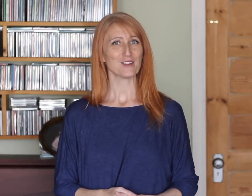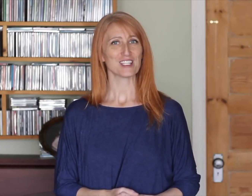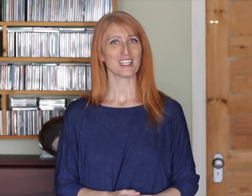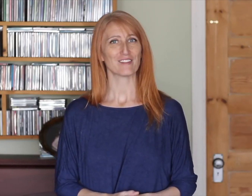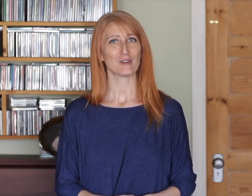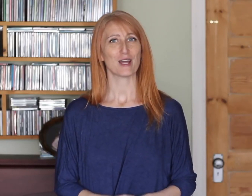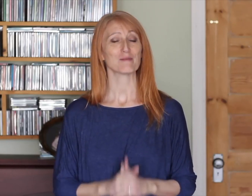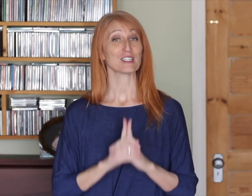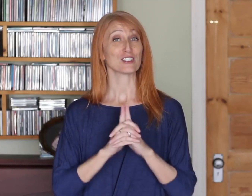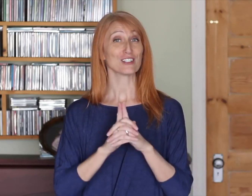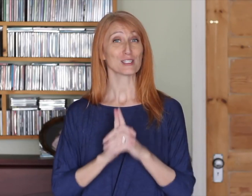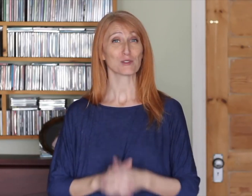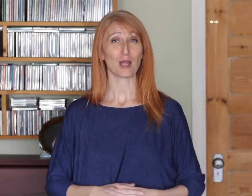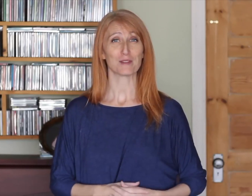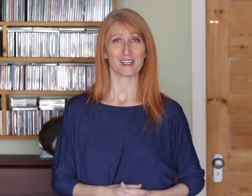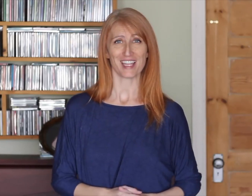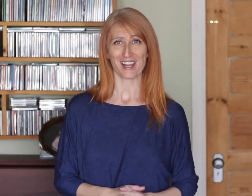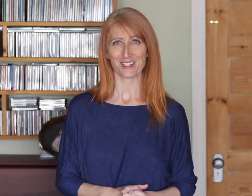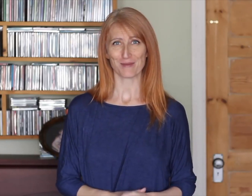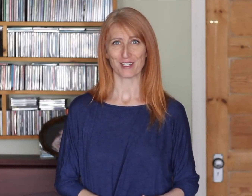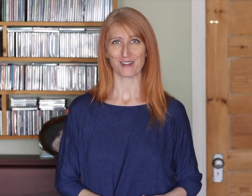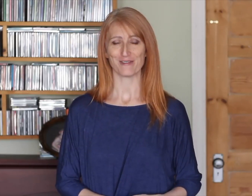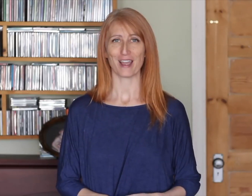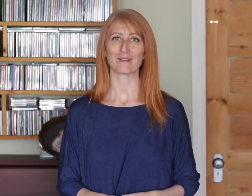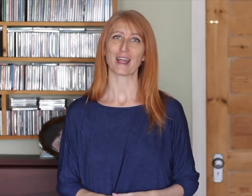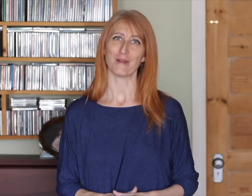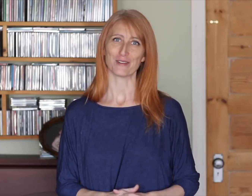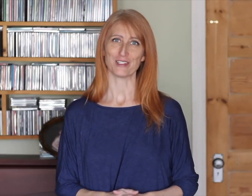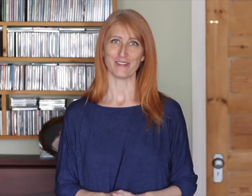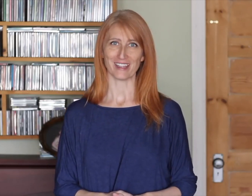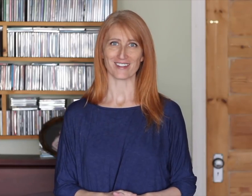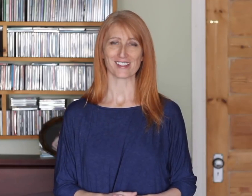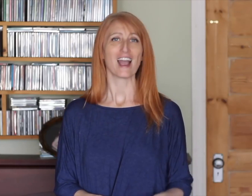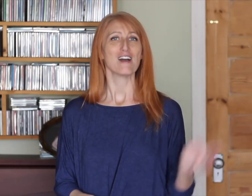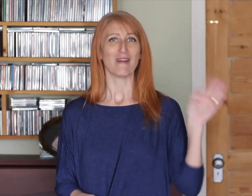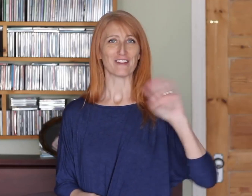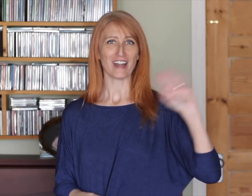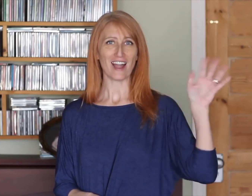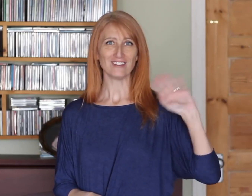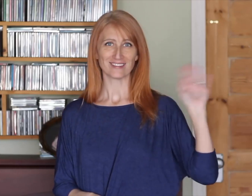watching, everyone. Be sure to subscribe to my channel to be notified when I post new videos. Bye for now.